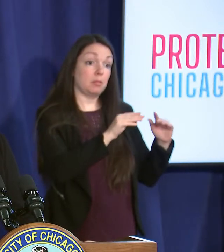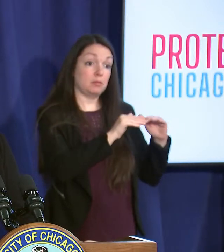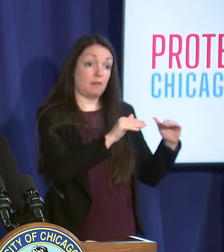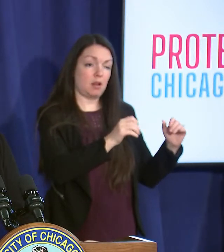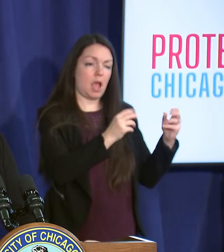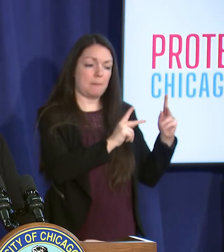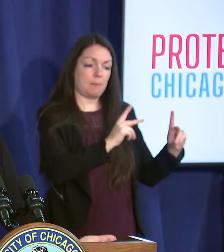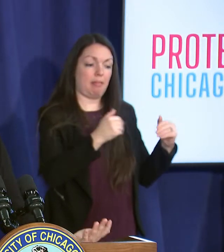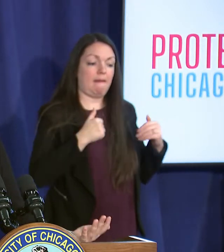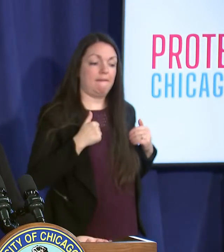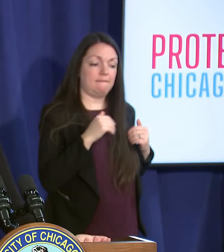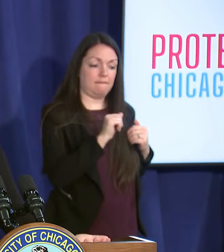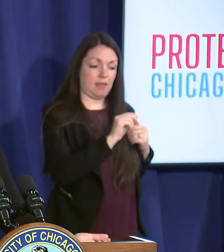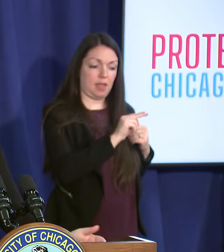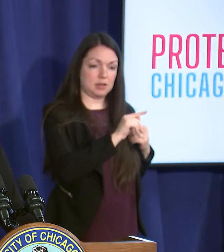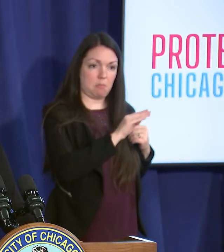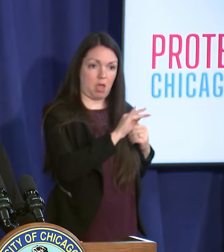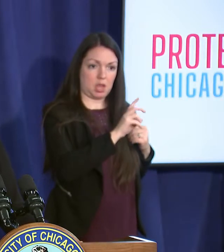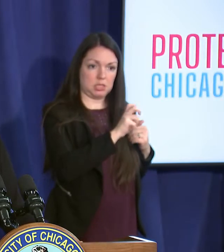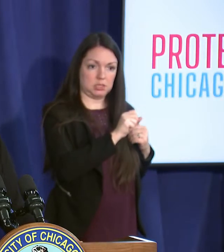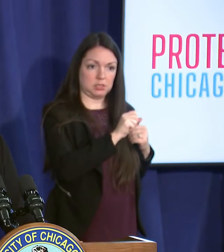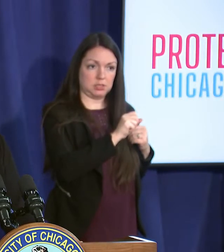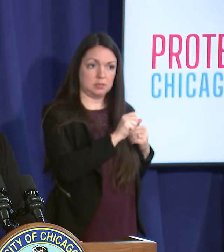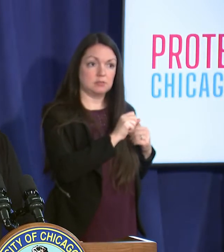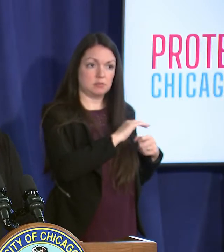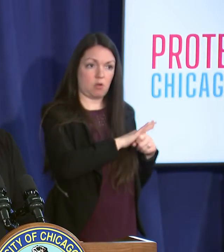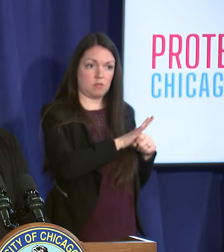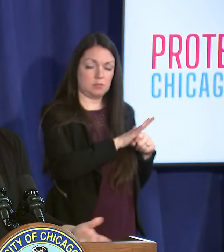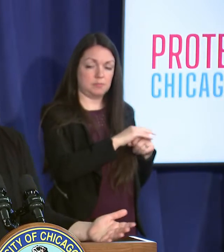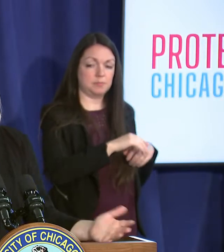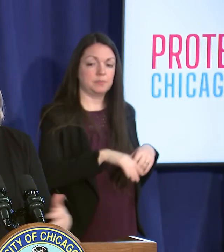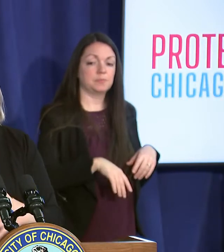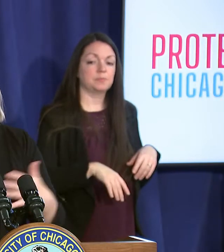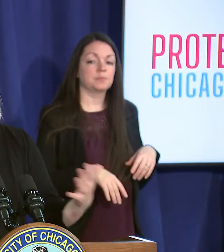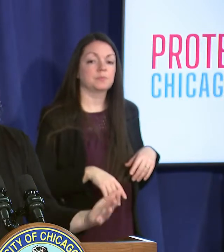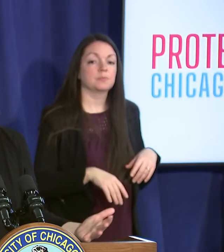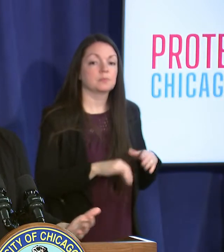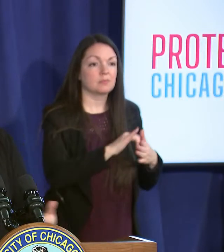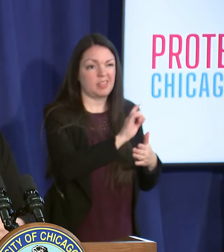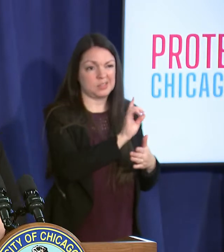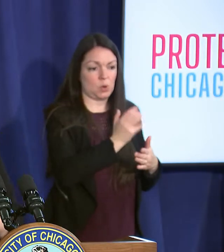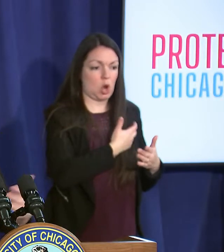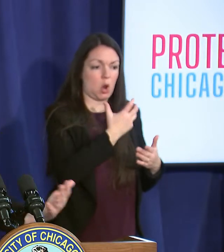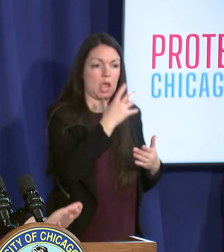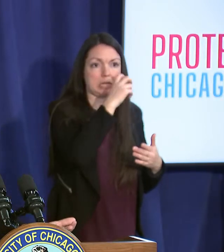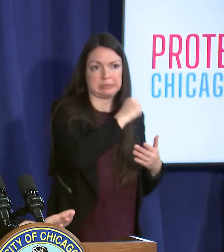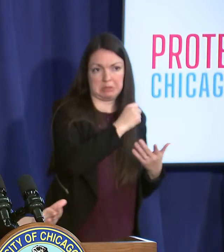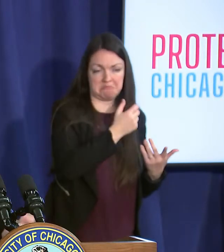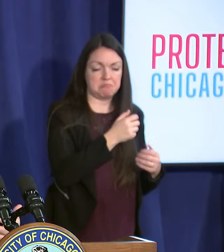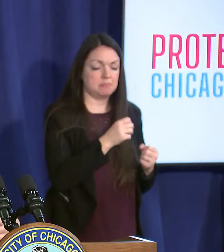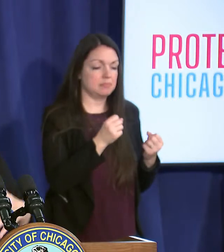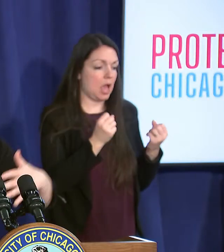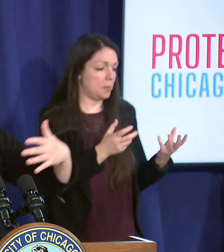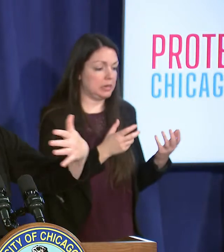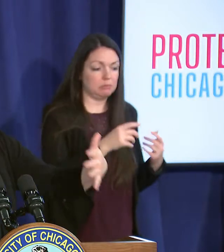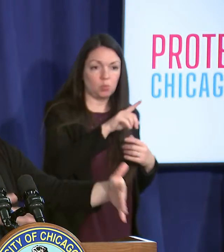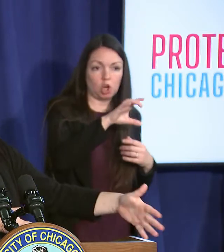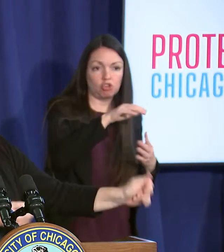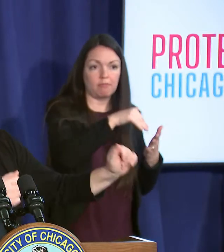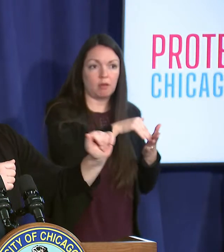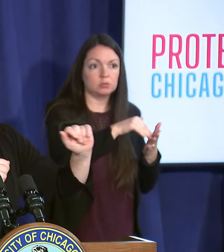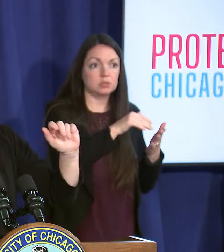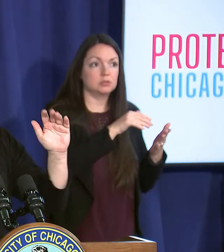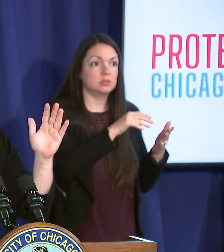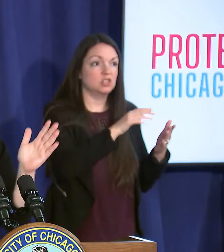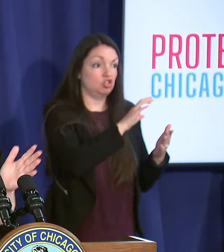have antibodies to COVID. And that's where we get our estimates around, the hundreds of thousands of Chicagoans that have